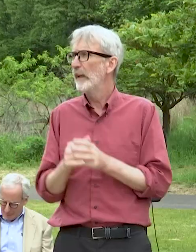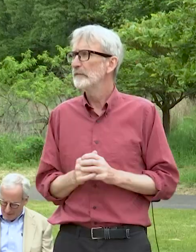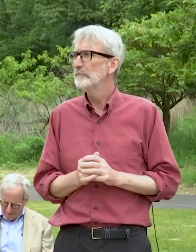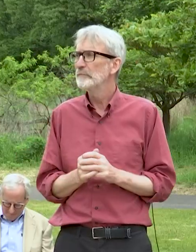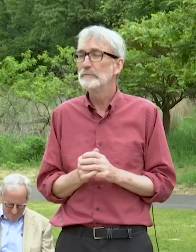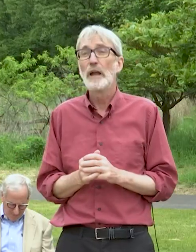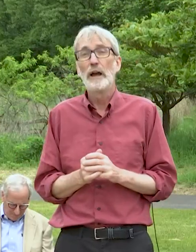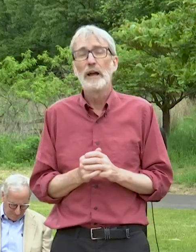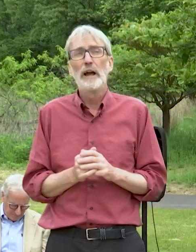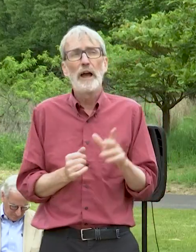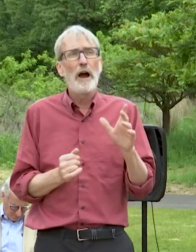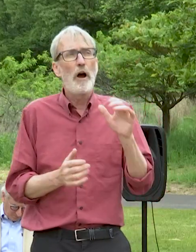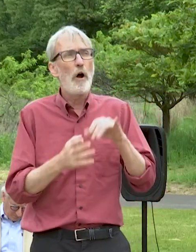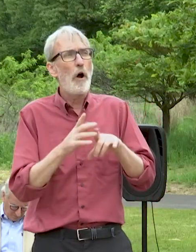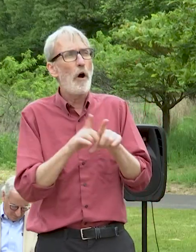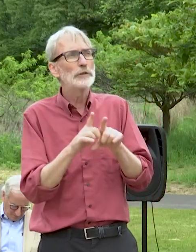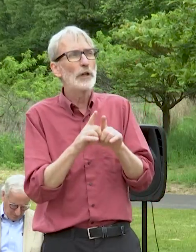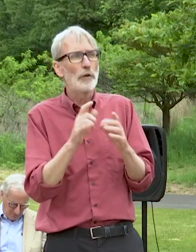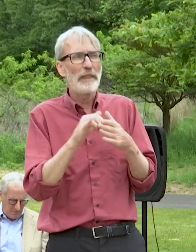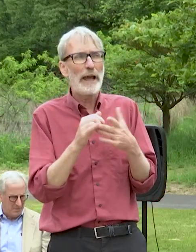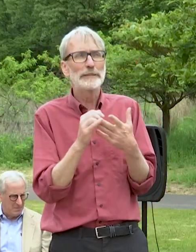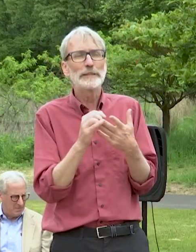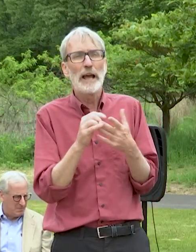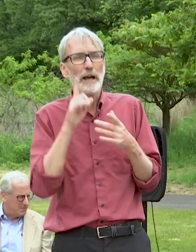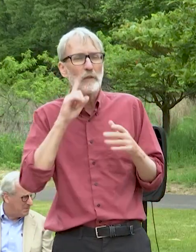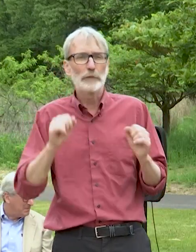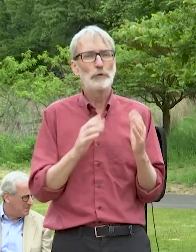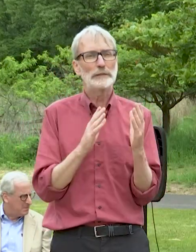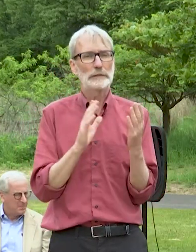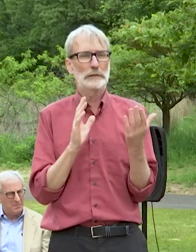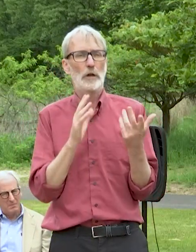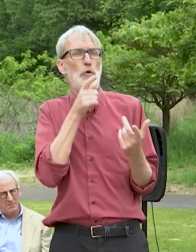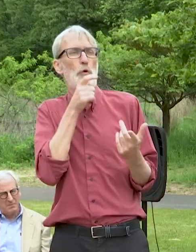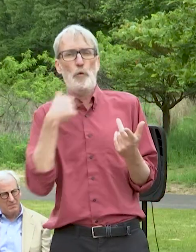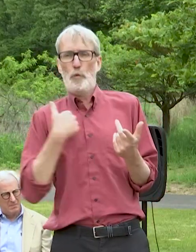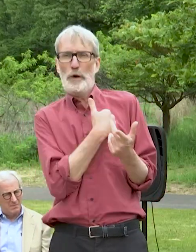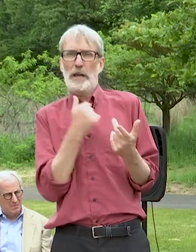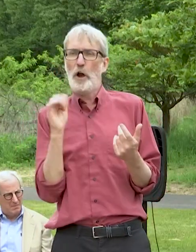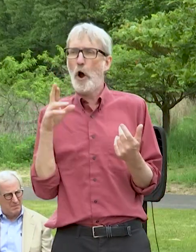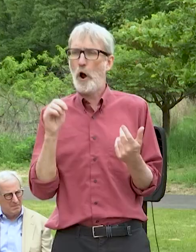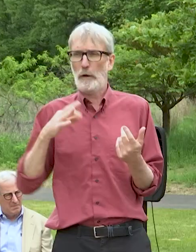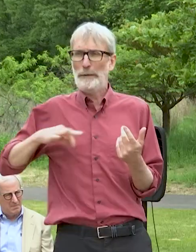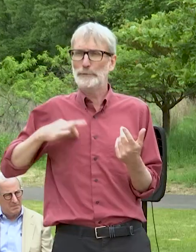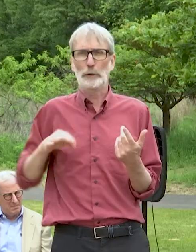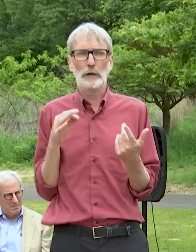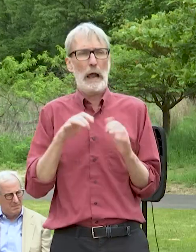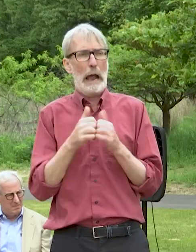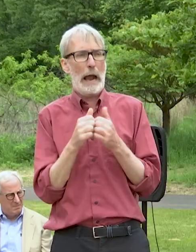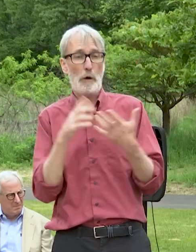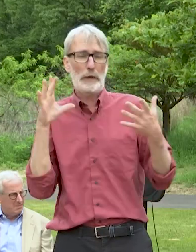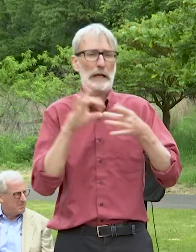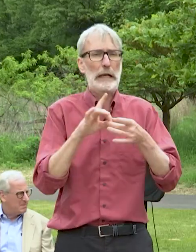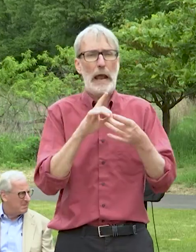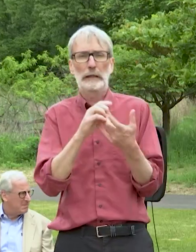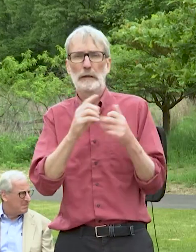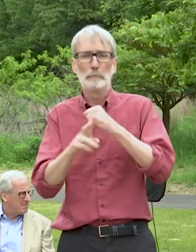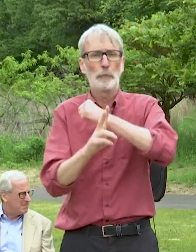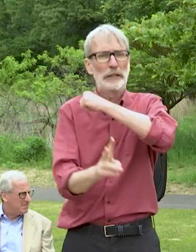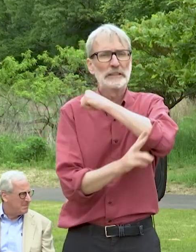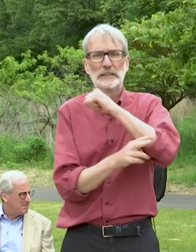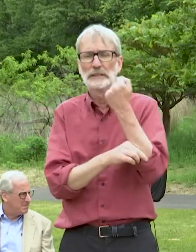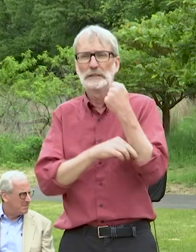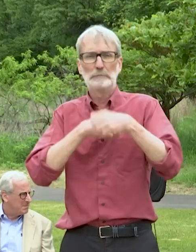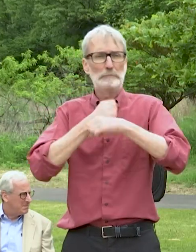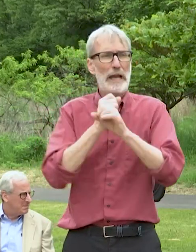that, it just also speaks volumes to who we are as a city. Our ability to connect, build bridges.